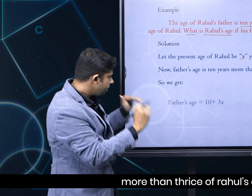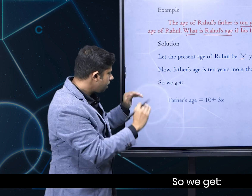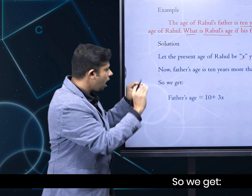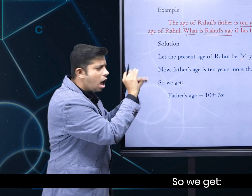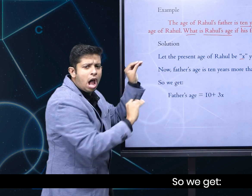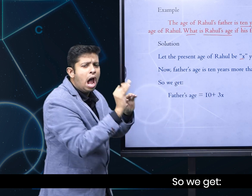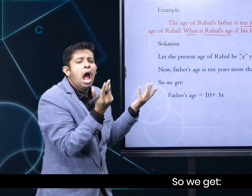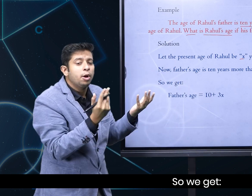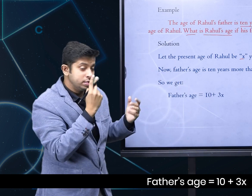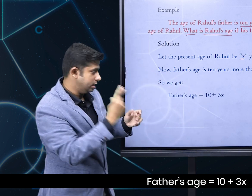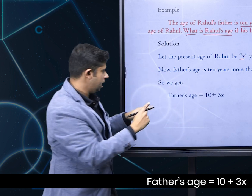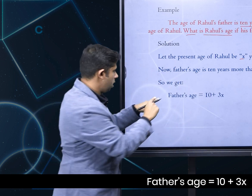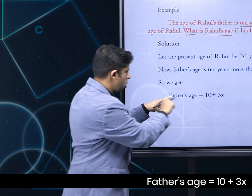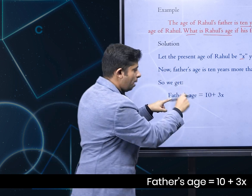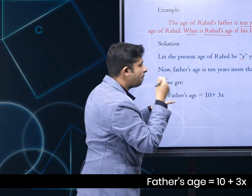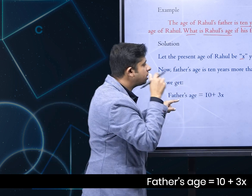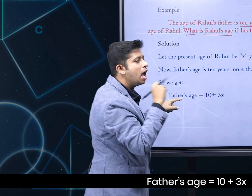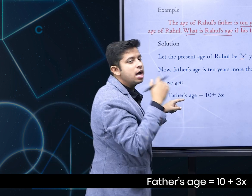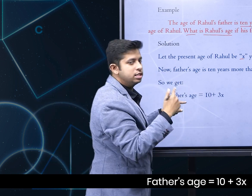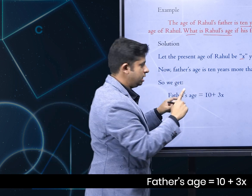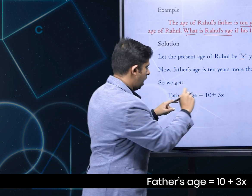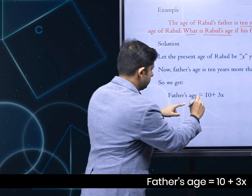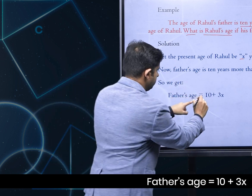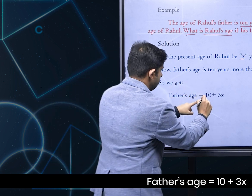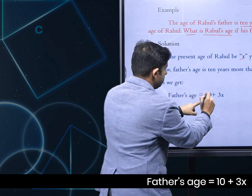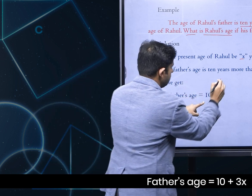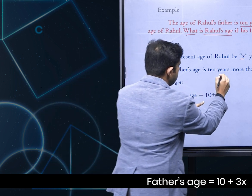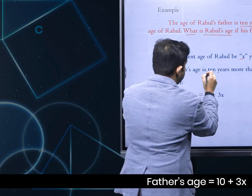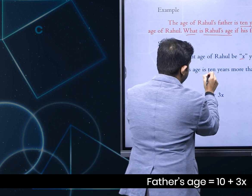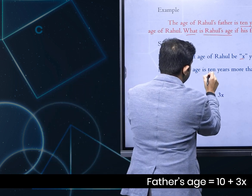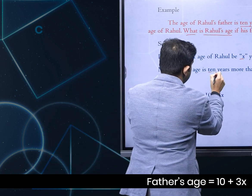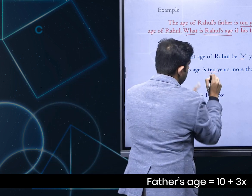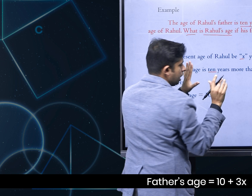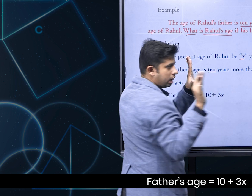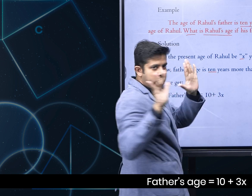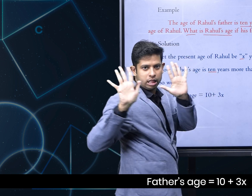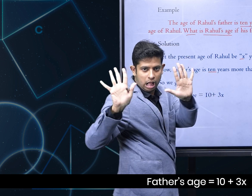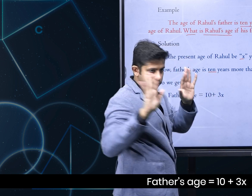So we get father's age is equal to 10 plus 3x.